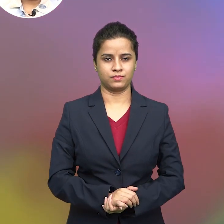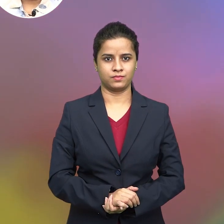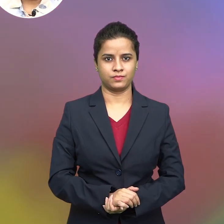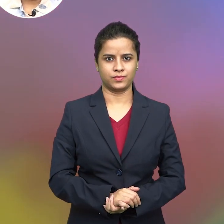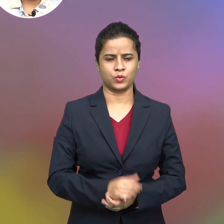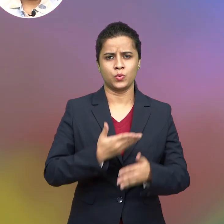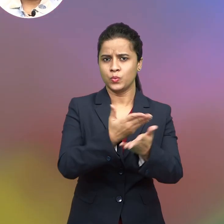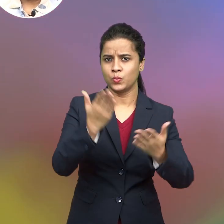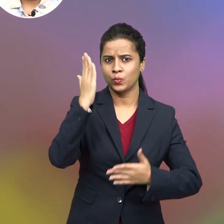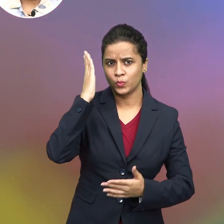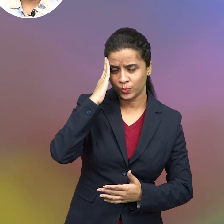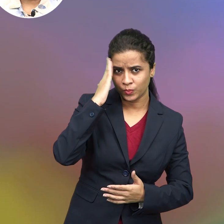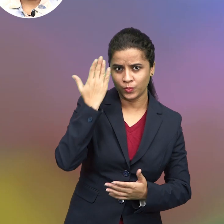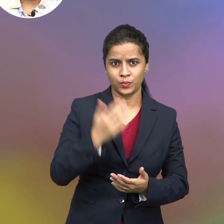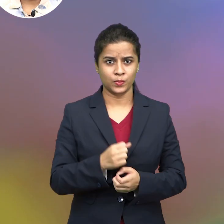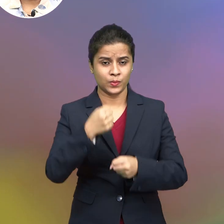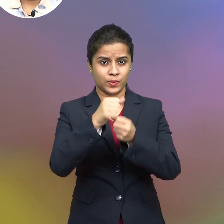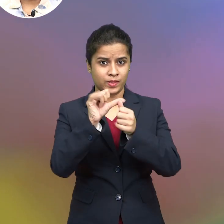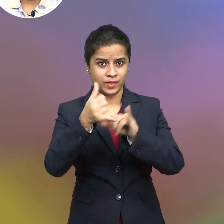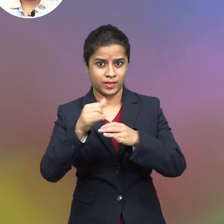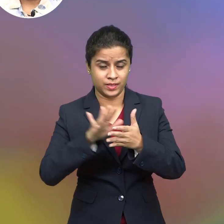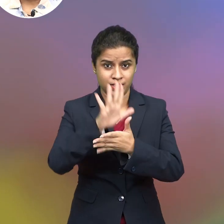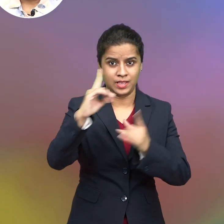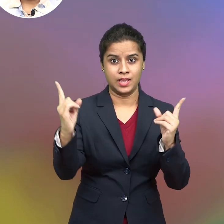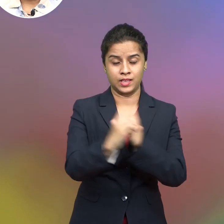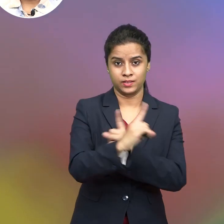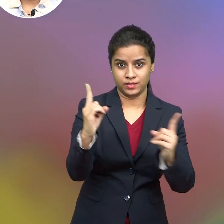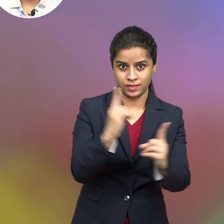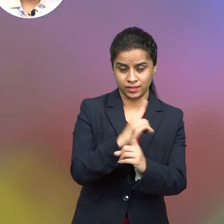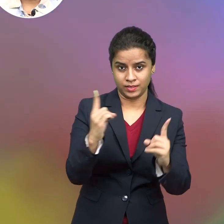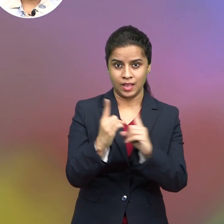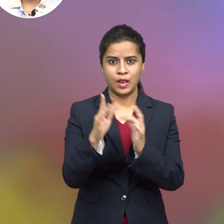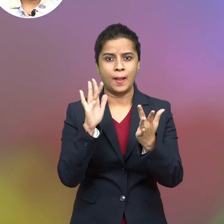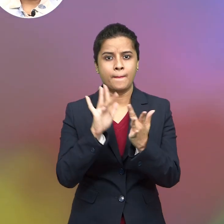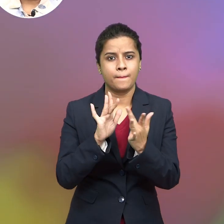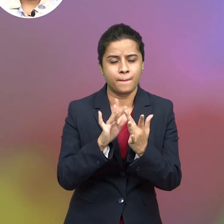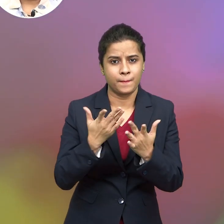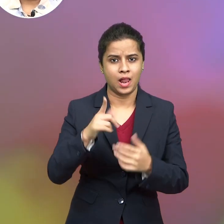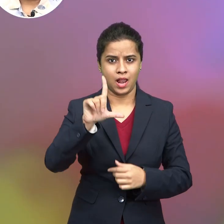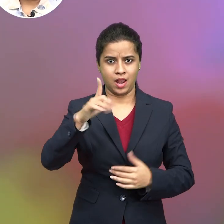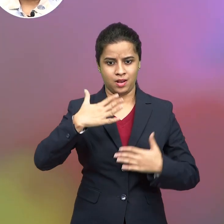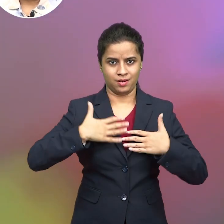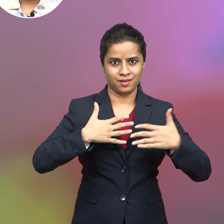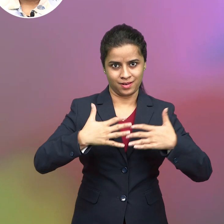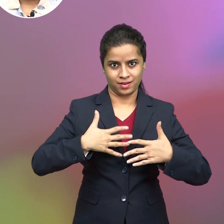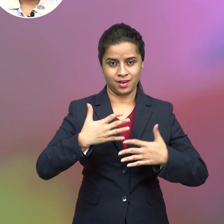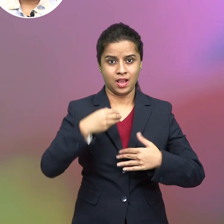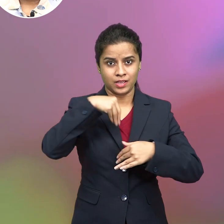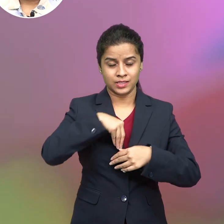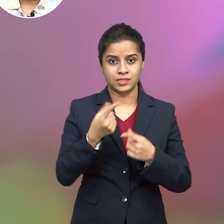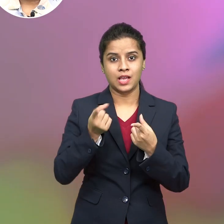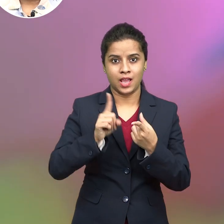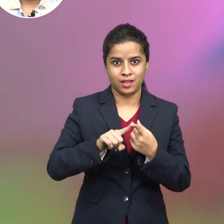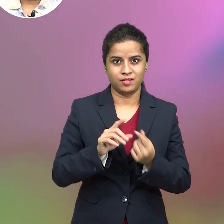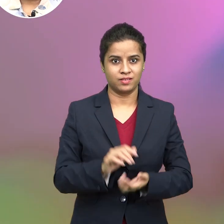You already know about gases exchange taking place in lungs.